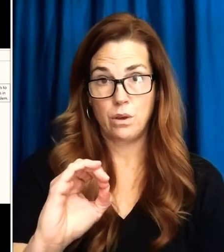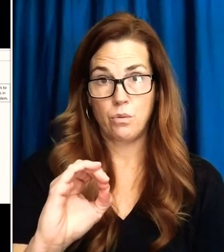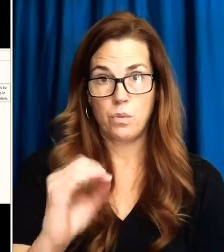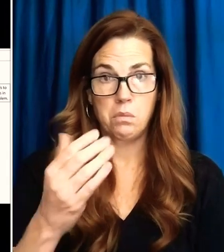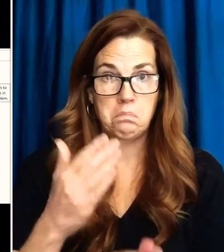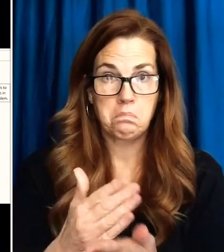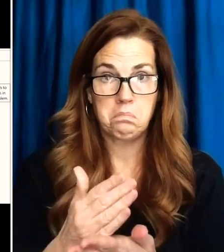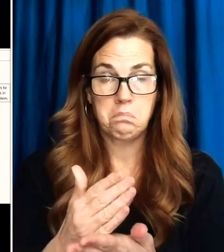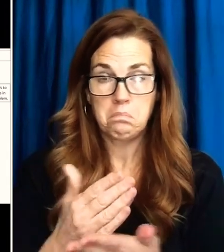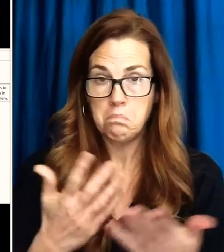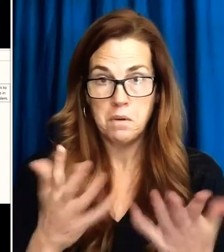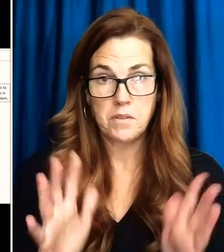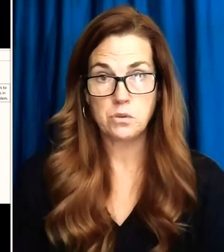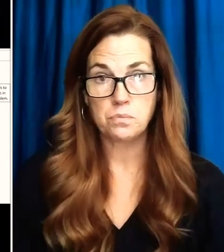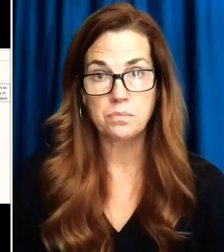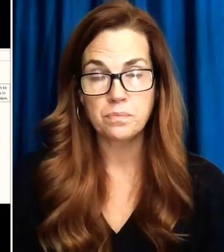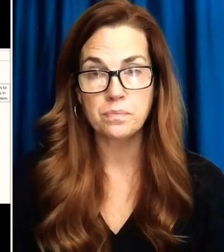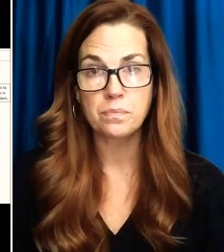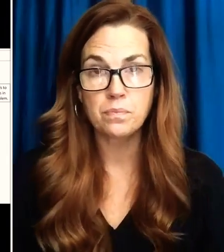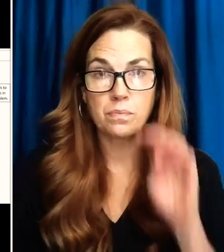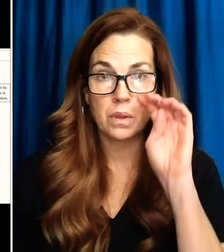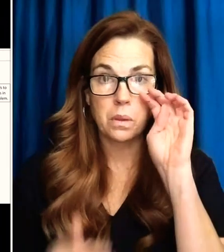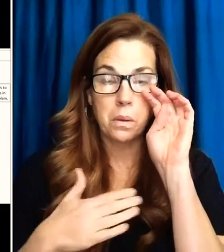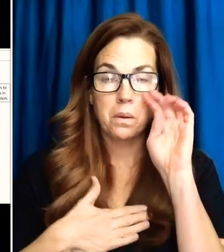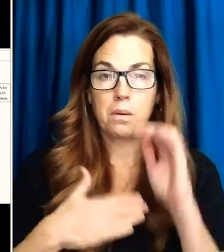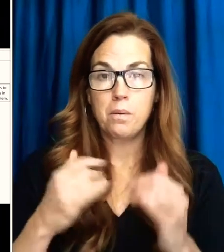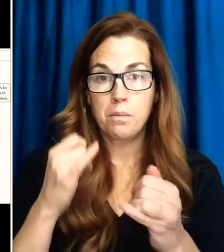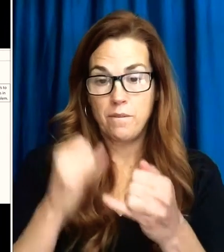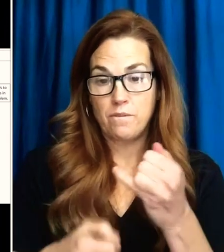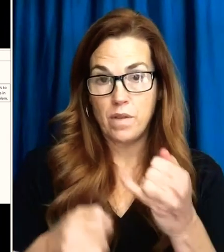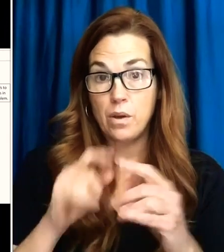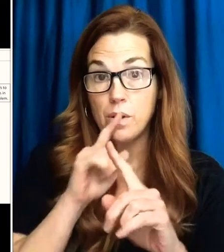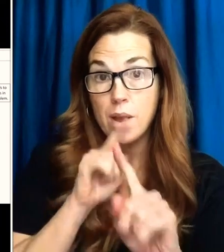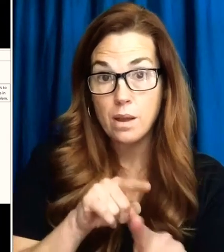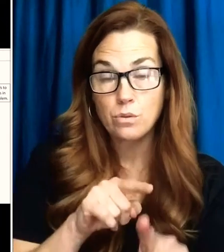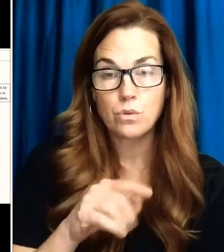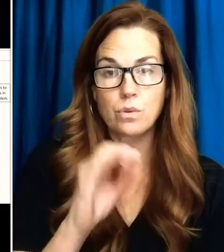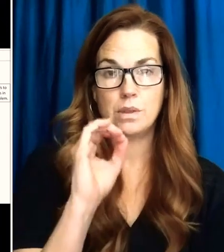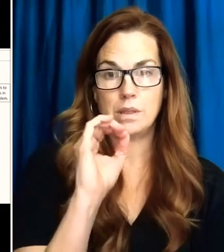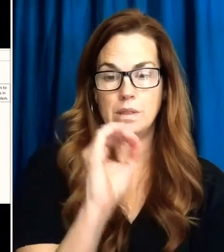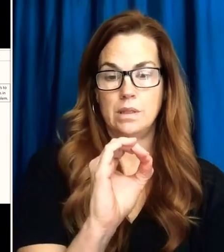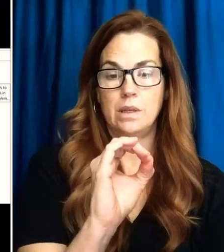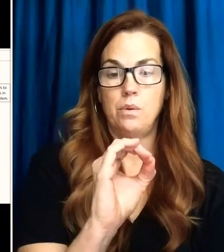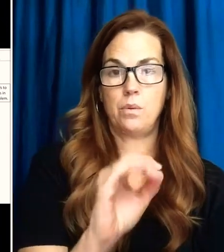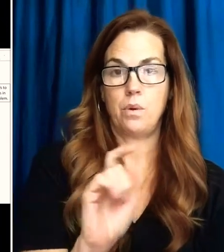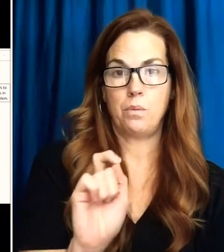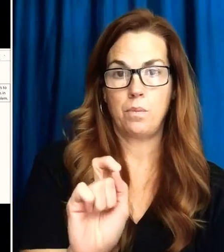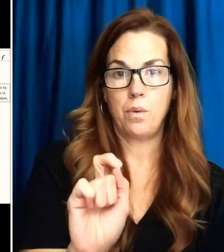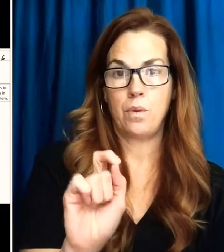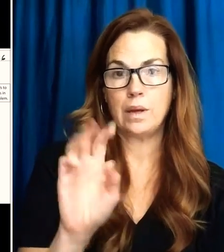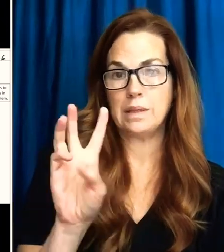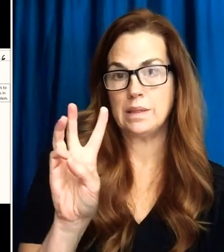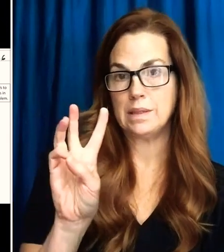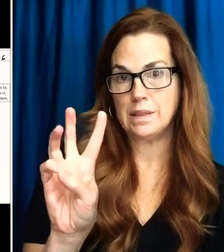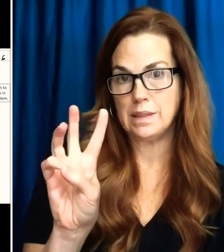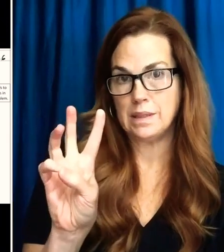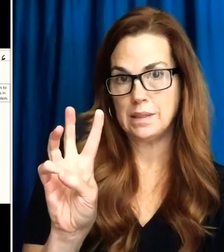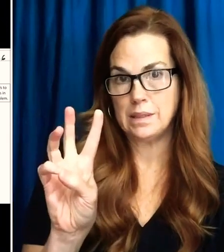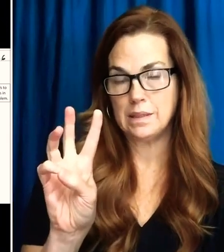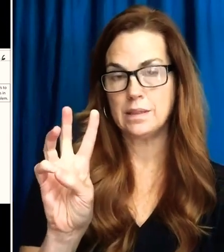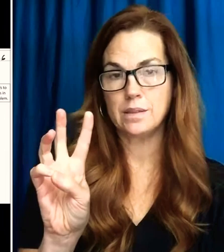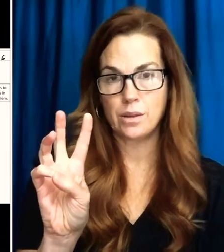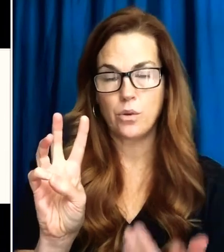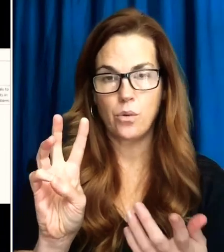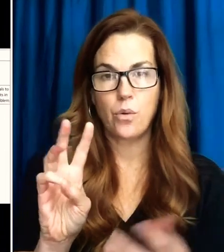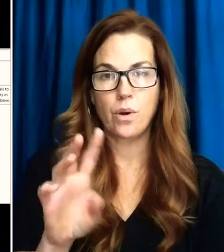final answer is 0.6, or 6/10. So I'll put 0.6 up here. Okay, let's look at